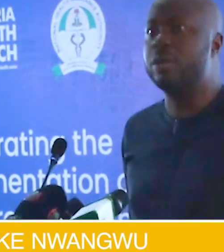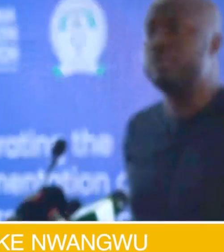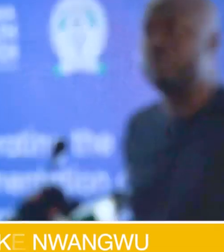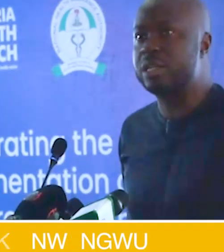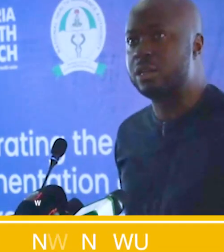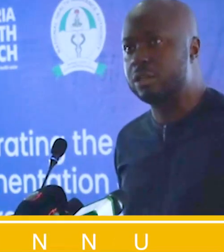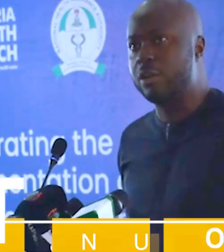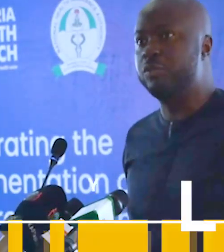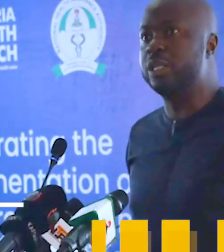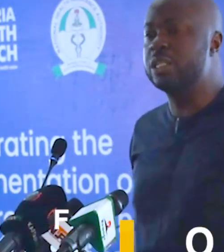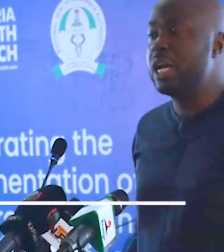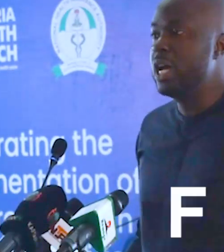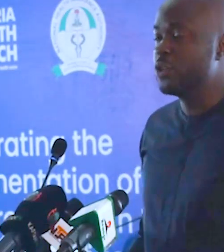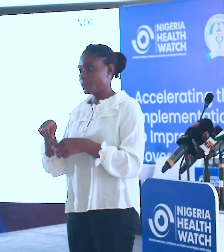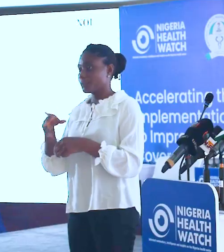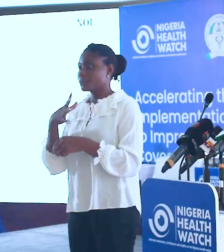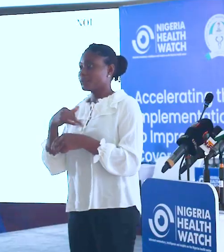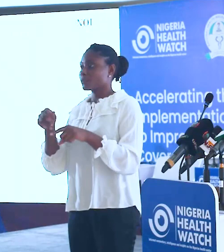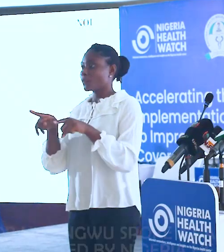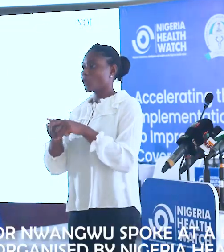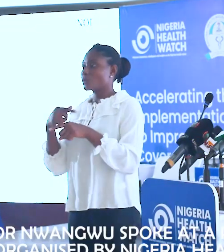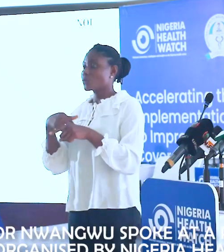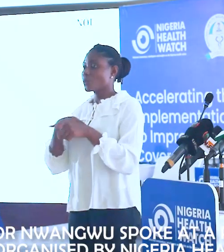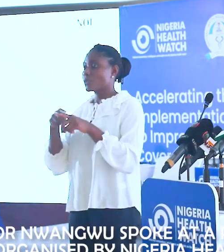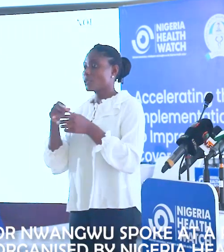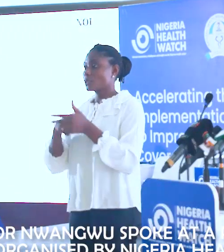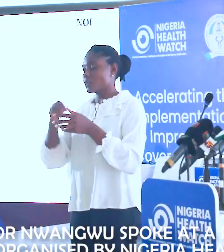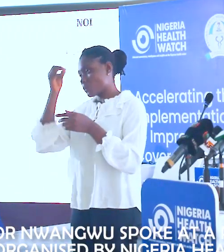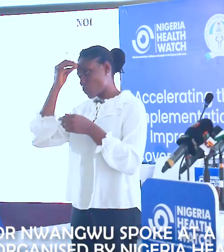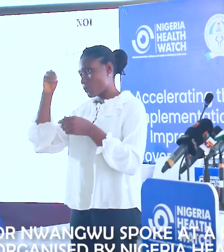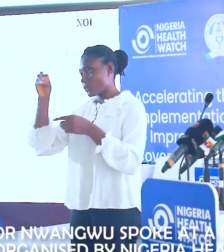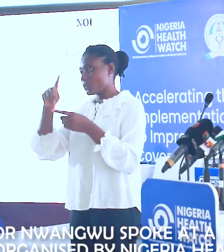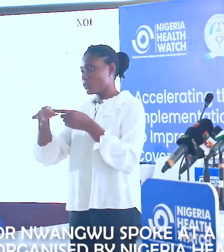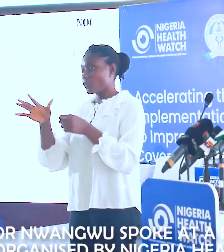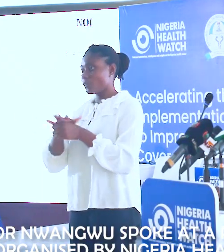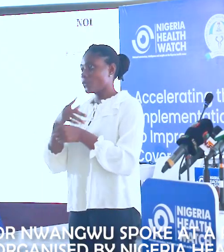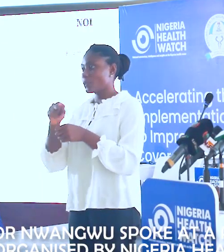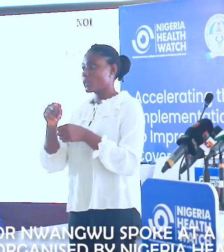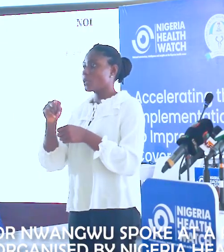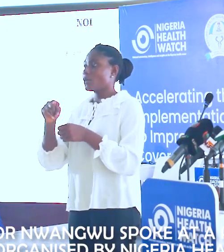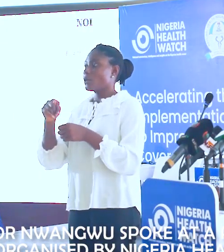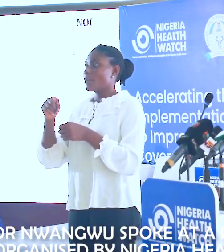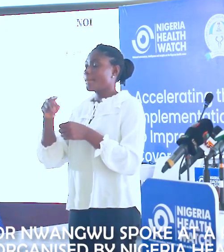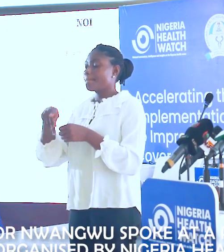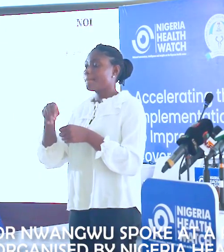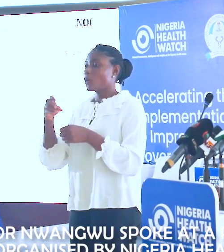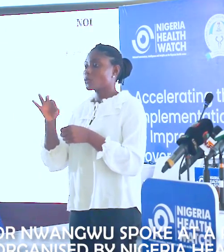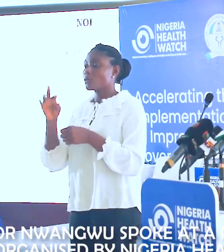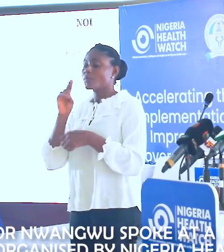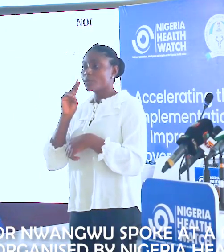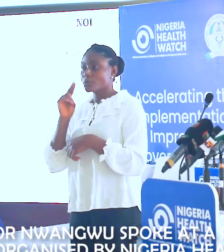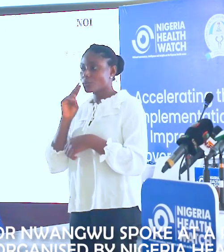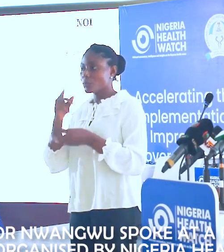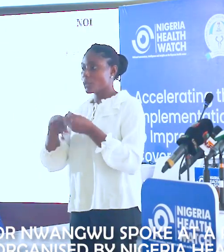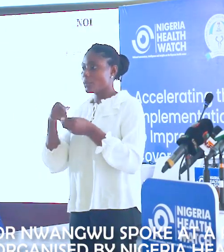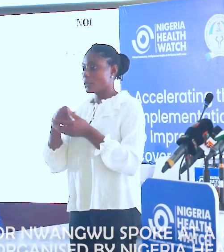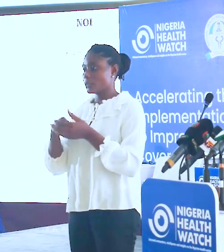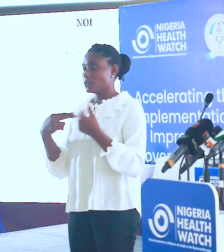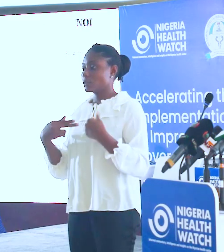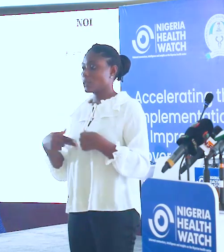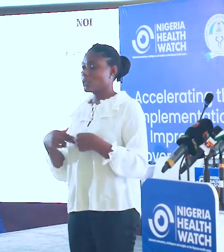is a goal of Universal Health Coverage. So we did conduct this opinion poll to feel the pulse of Nigerians regarding health insurance coverage in the